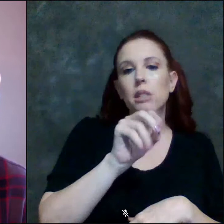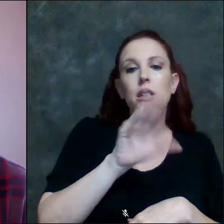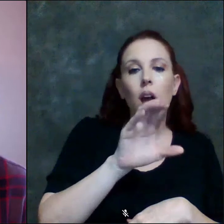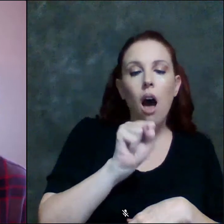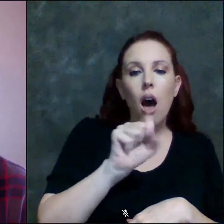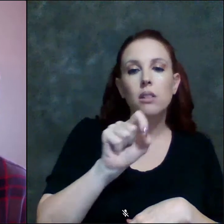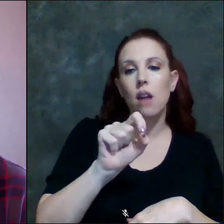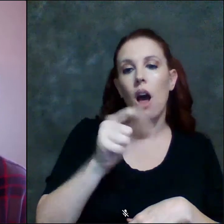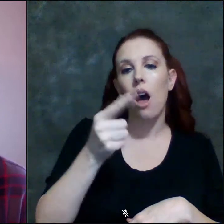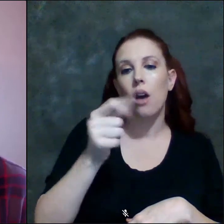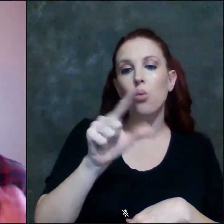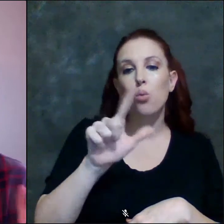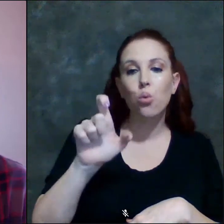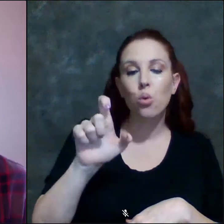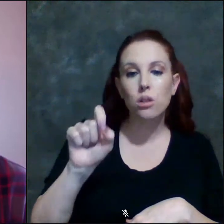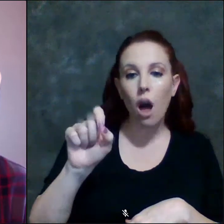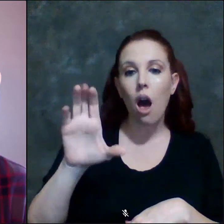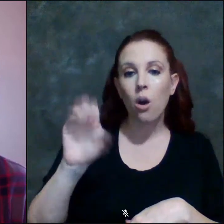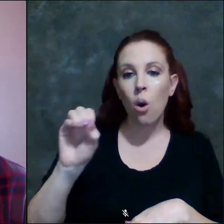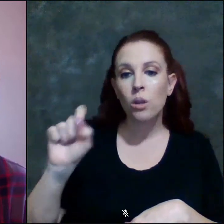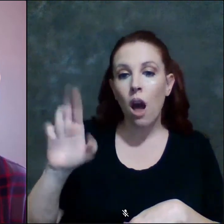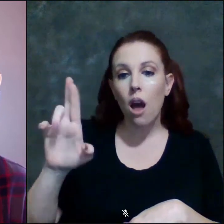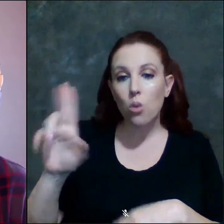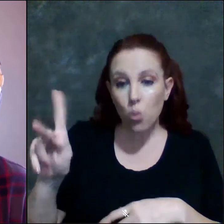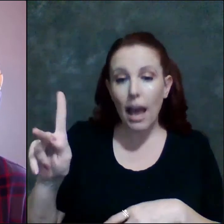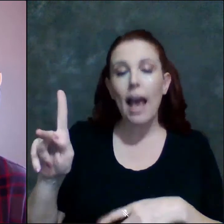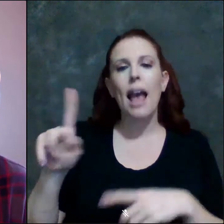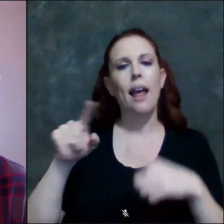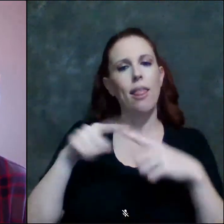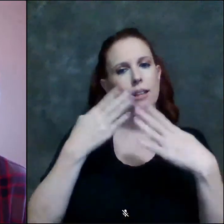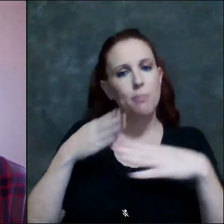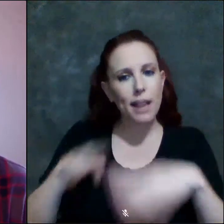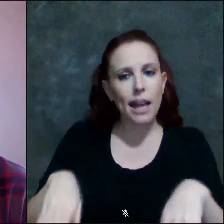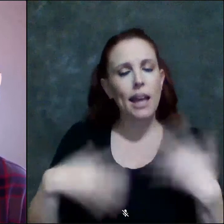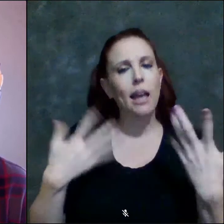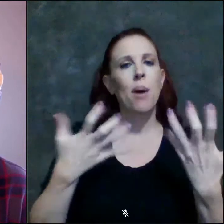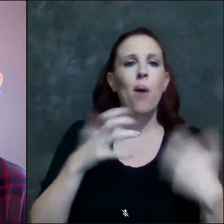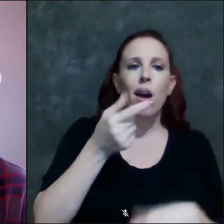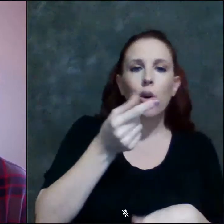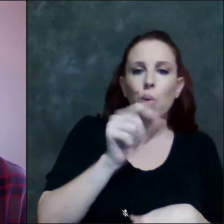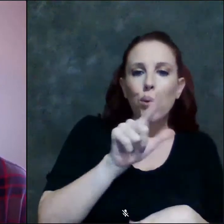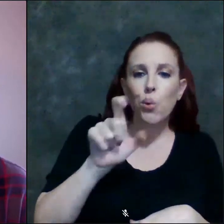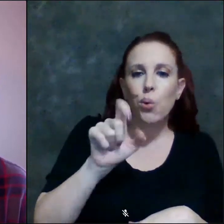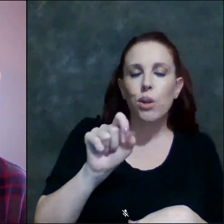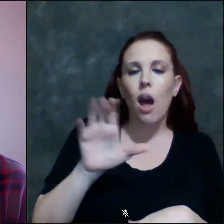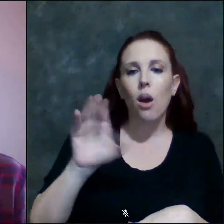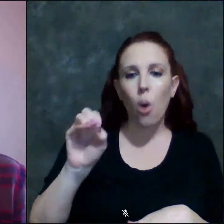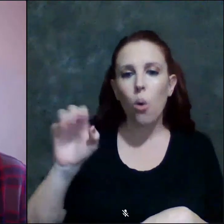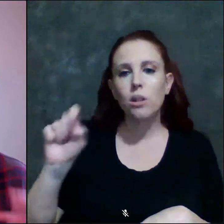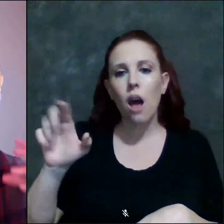docs.google.co.uk, and we want to not just split that up individually, but we want to get google.co.uk, we want to get co.uk, we